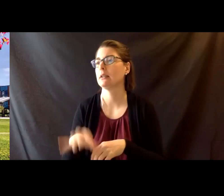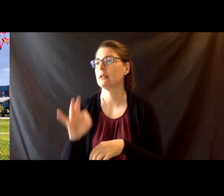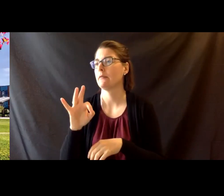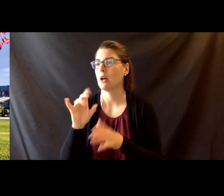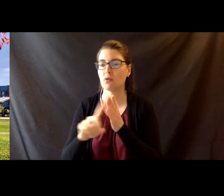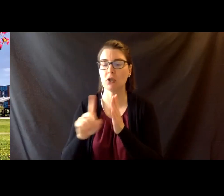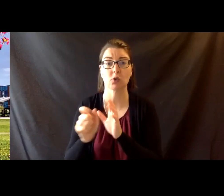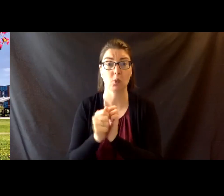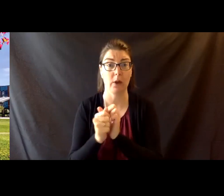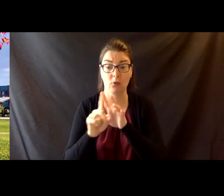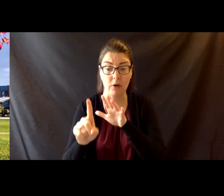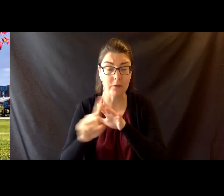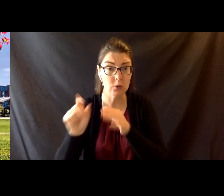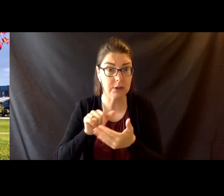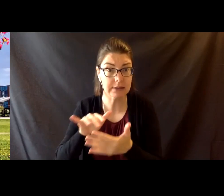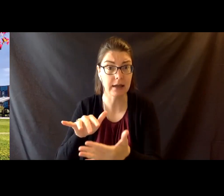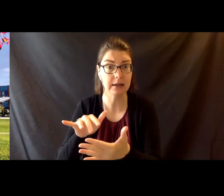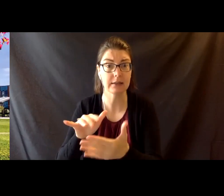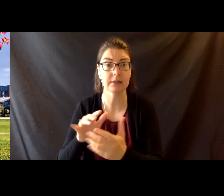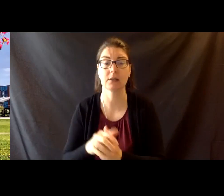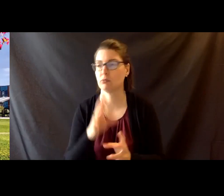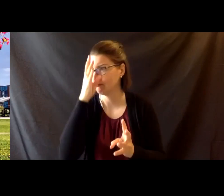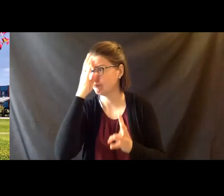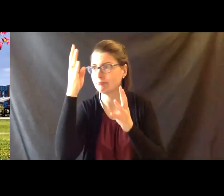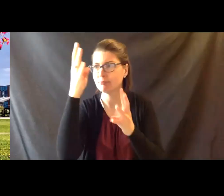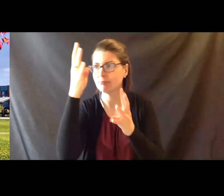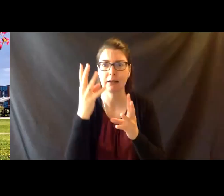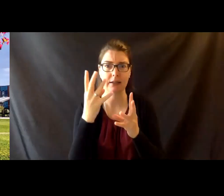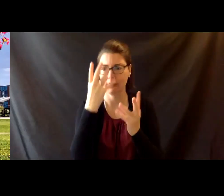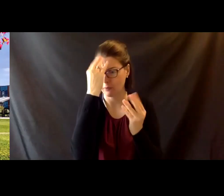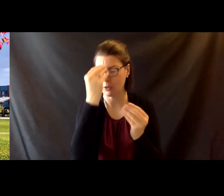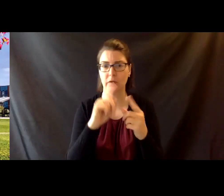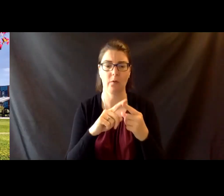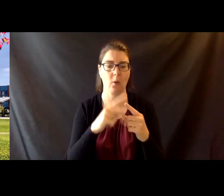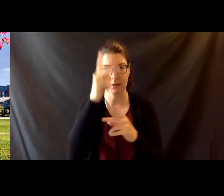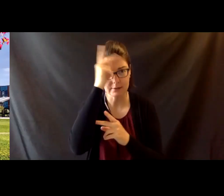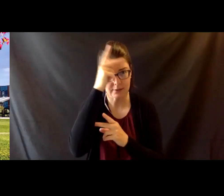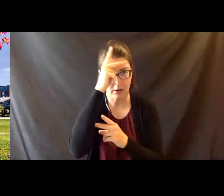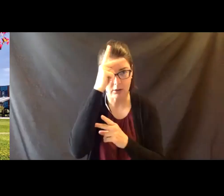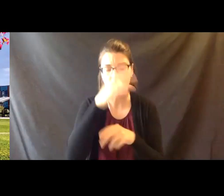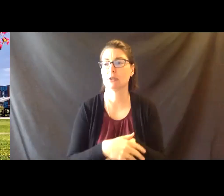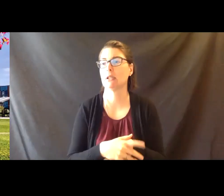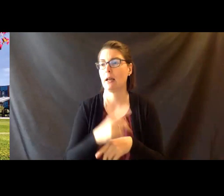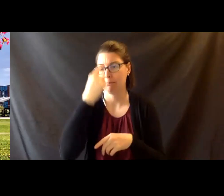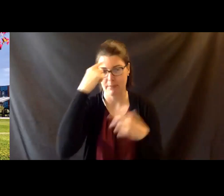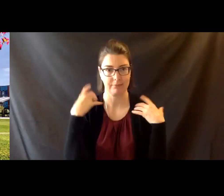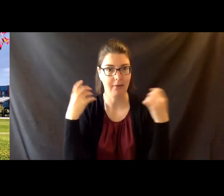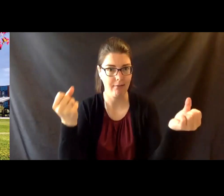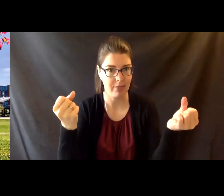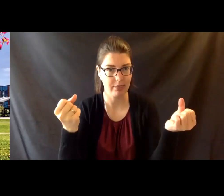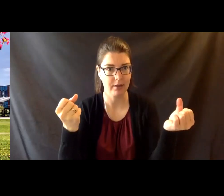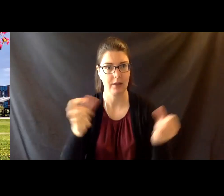studies, to innovative contributions to psychology and mental health, the researchers we are celebrating